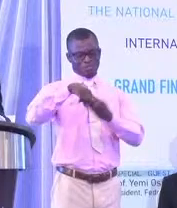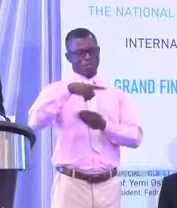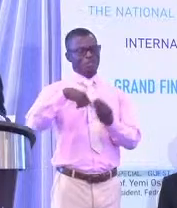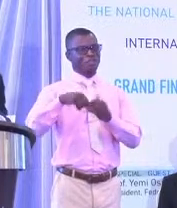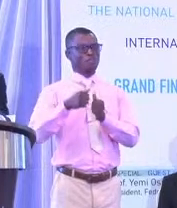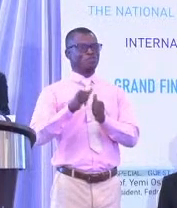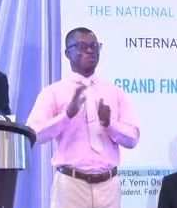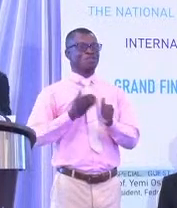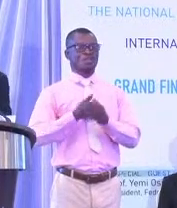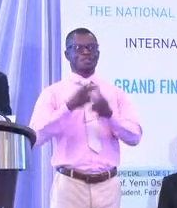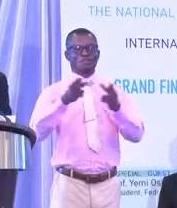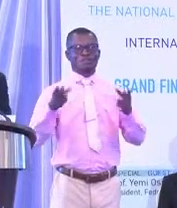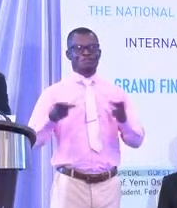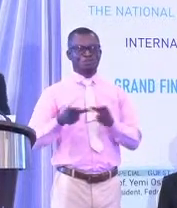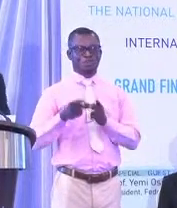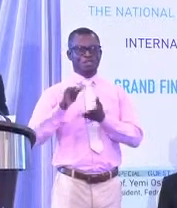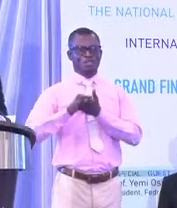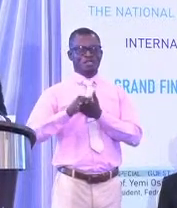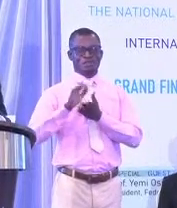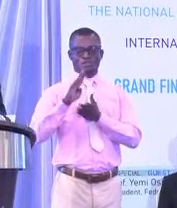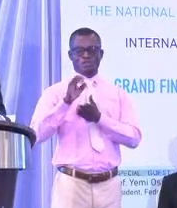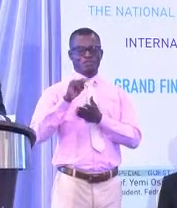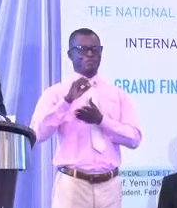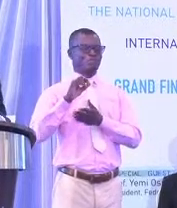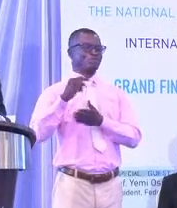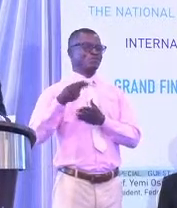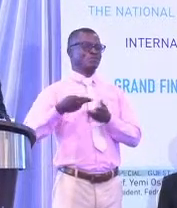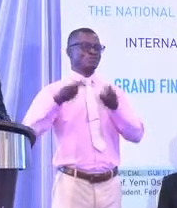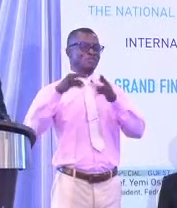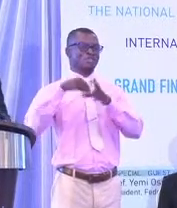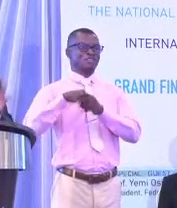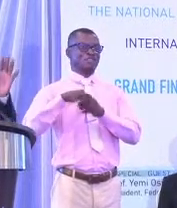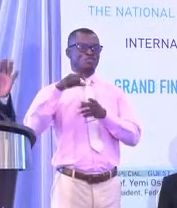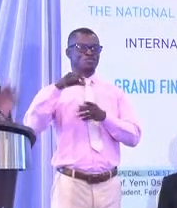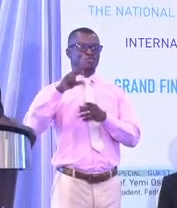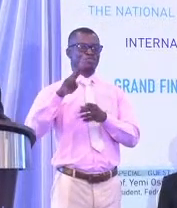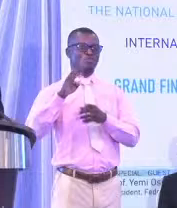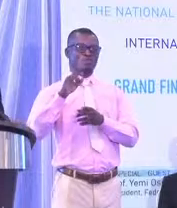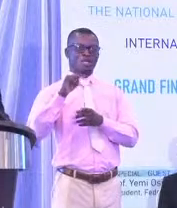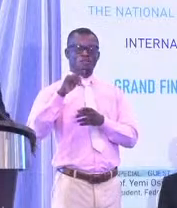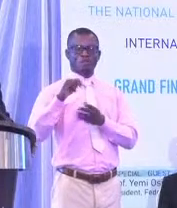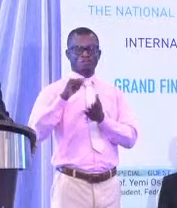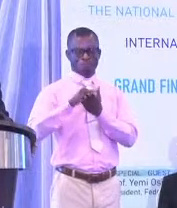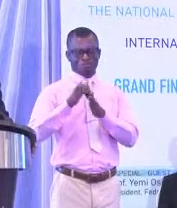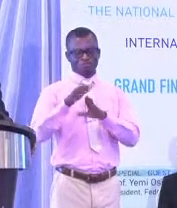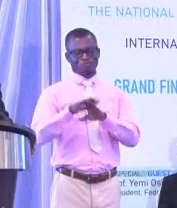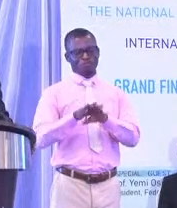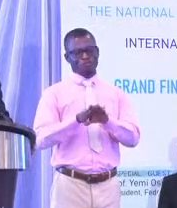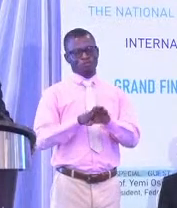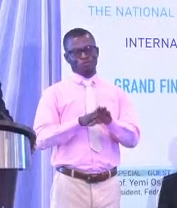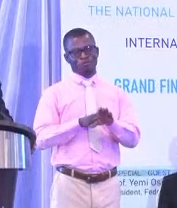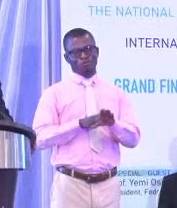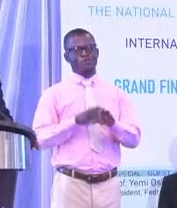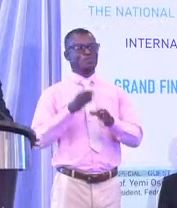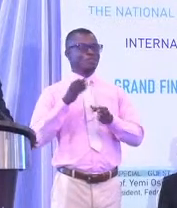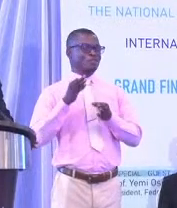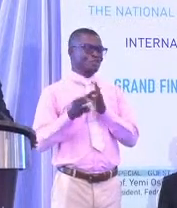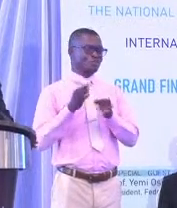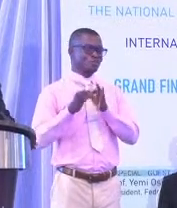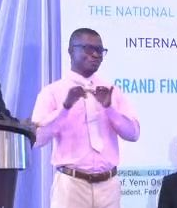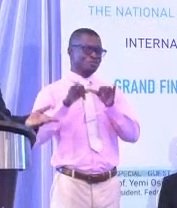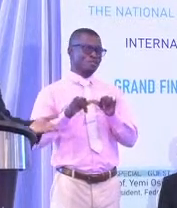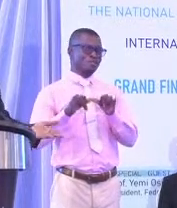plays. The boxing ring is square, and quicksand takes you down slowly. If the stars are